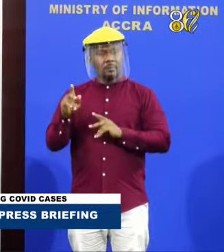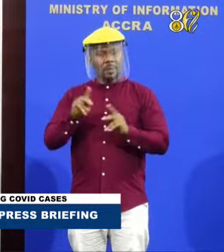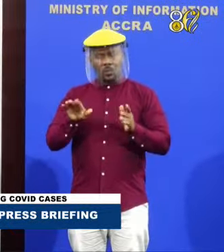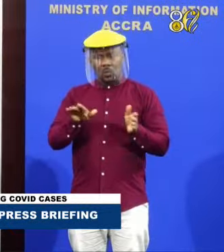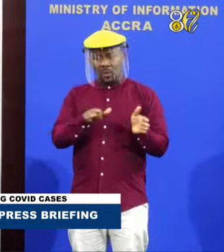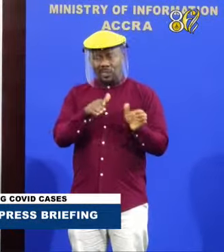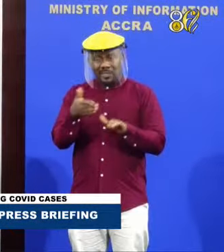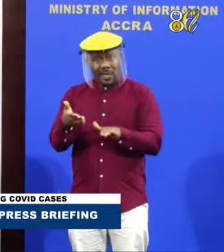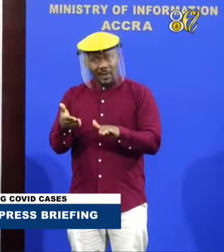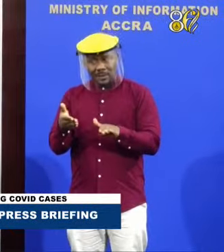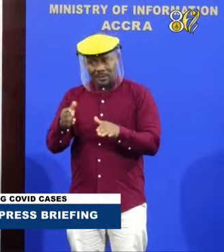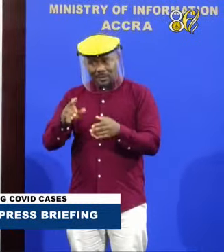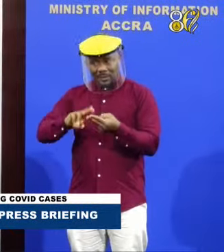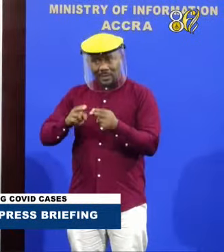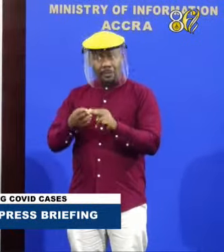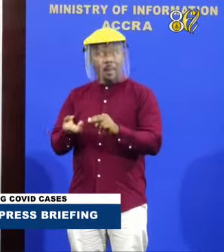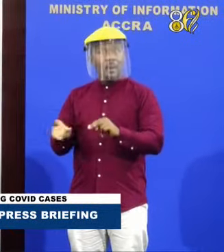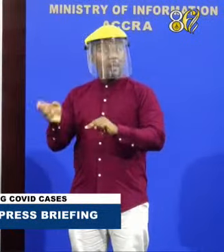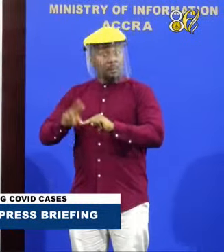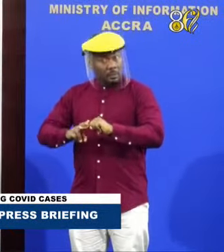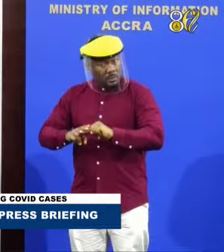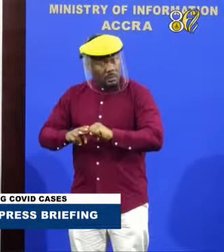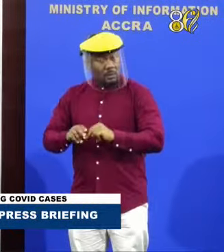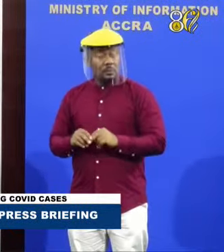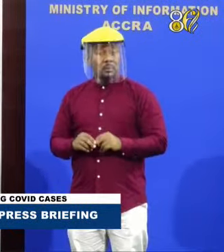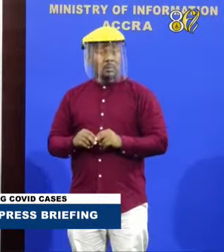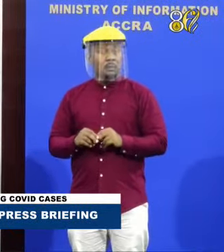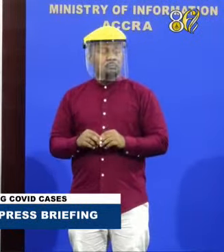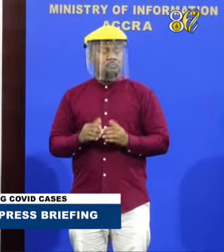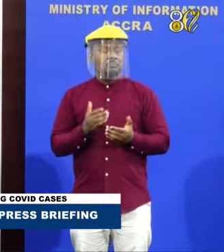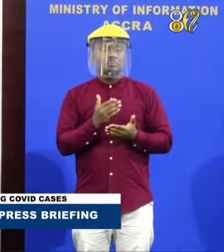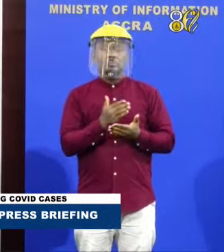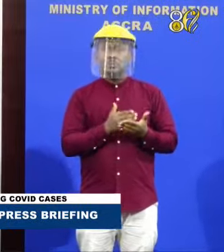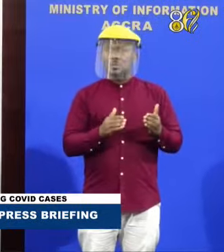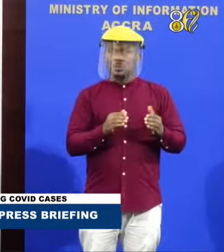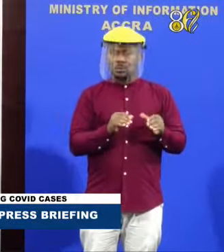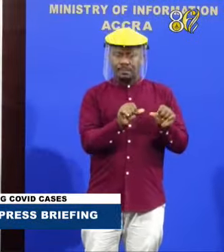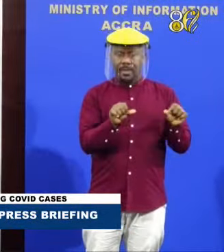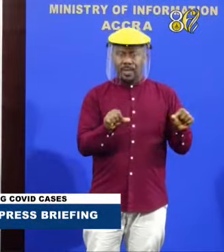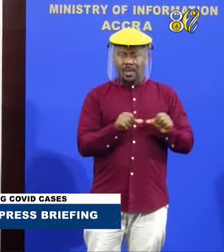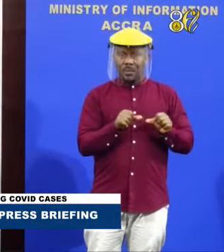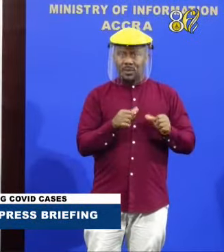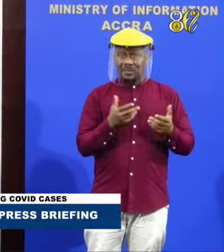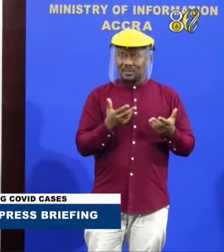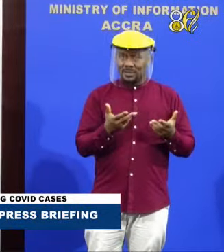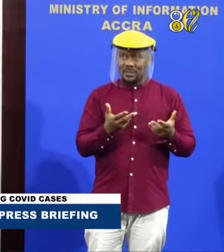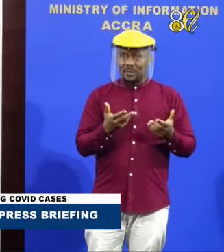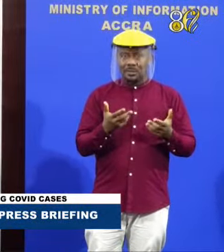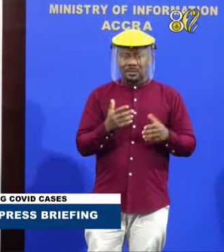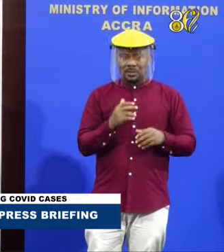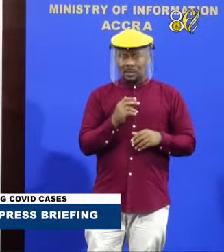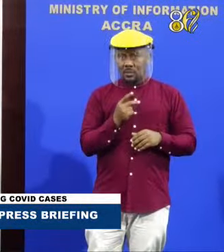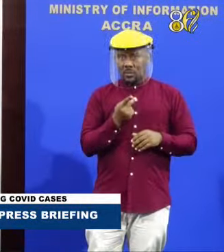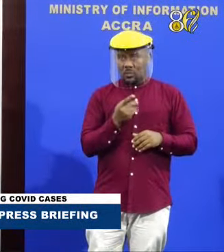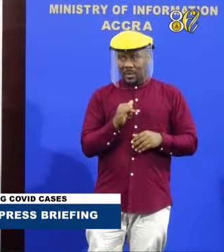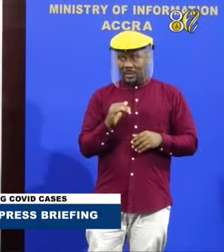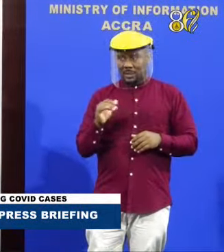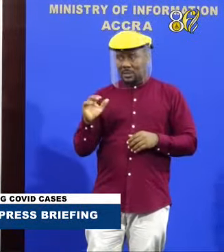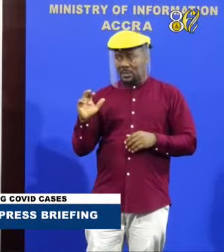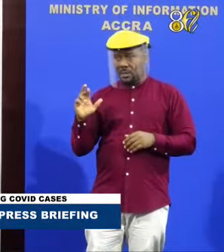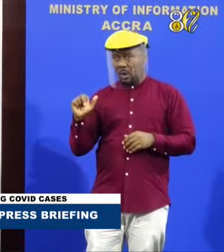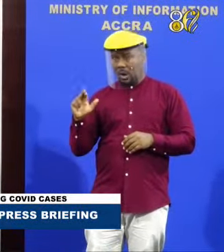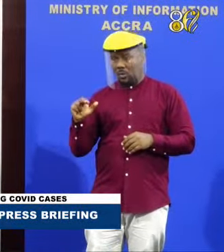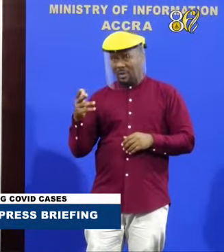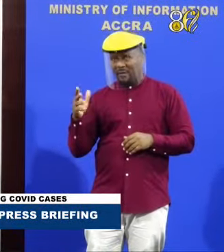deaths. We are having some emerging hotspots outside Accra and Kumasi that we know of. That is, now we have Volta having